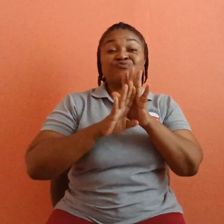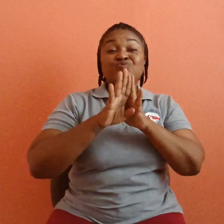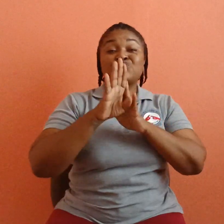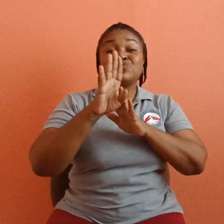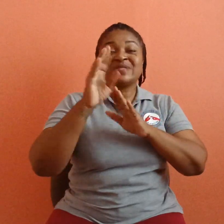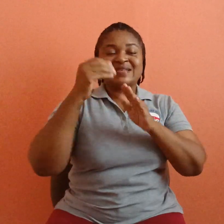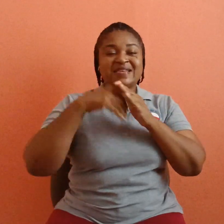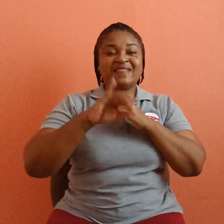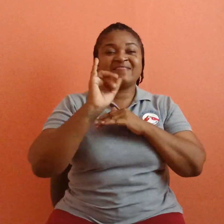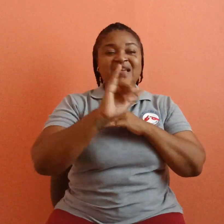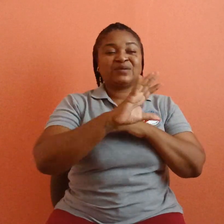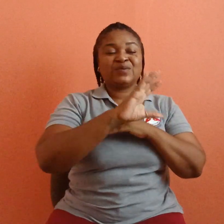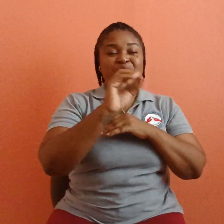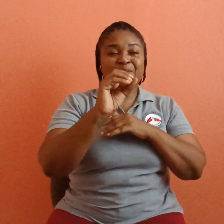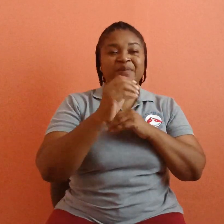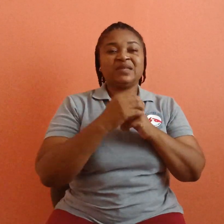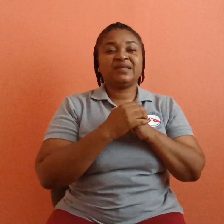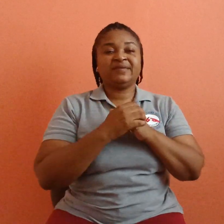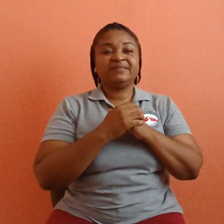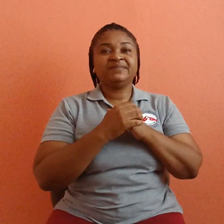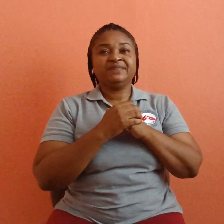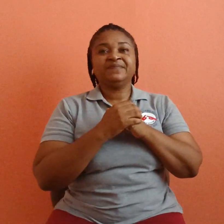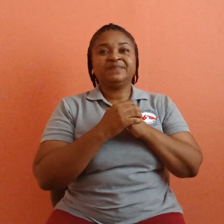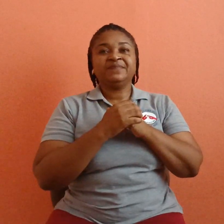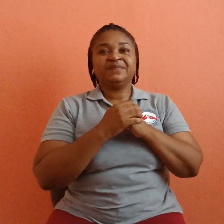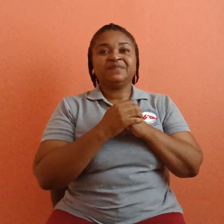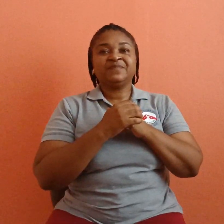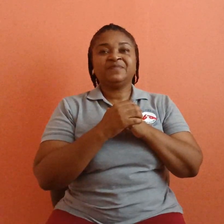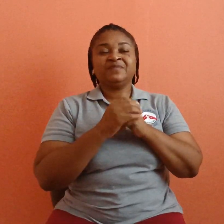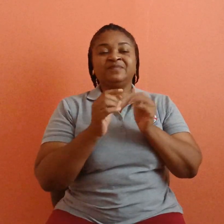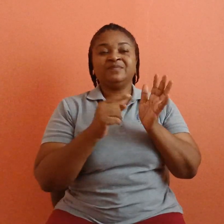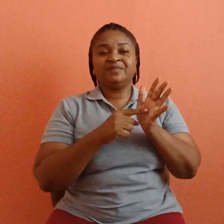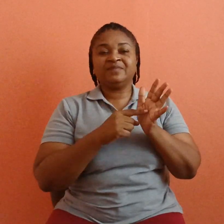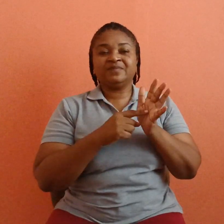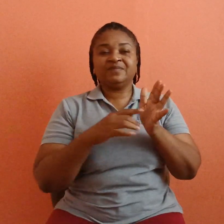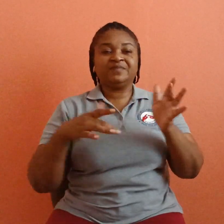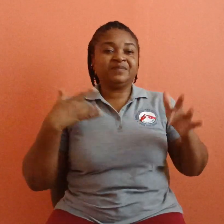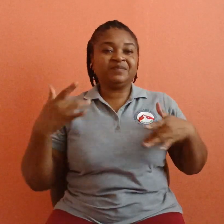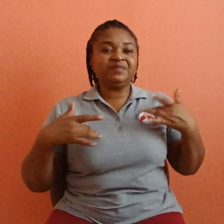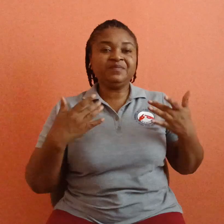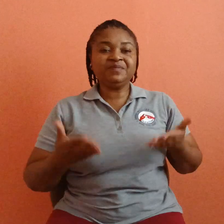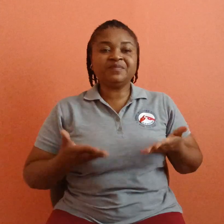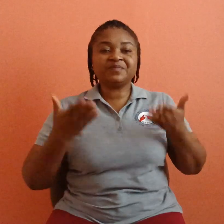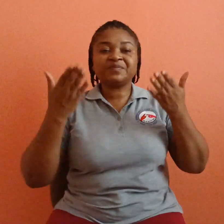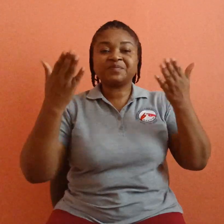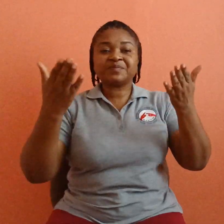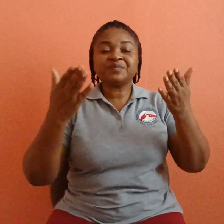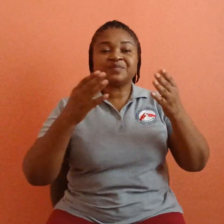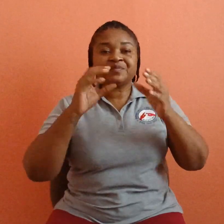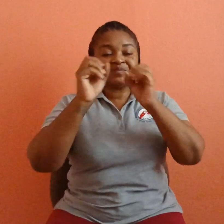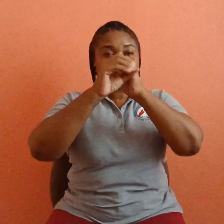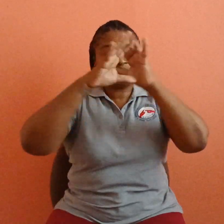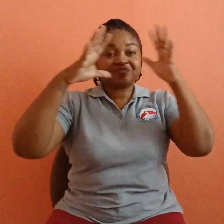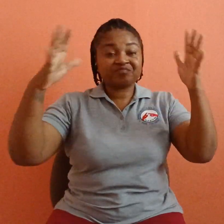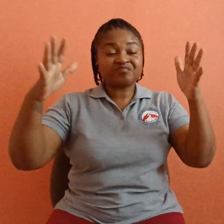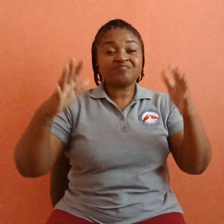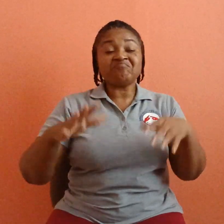sector. So you would say, I'm eager to contribute to the mission of Donnett's Dress Shop